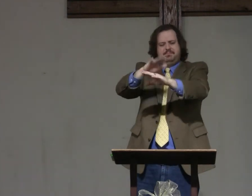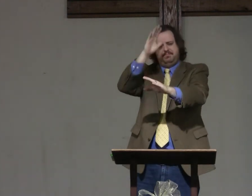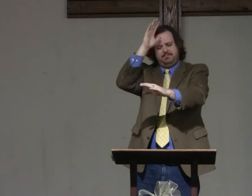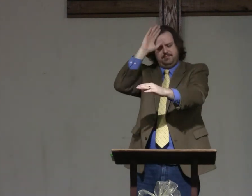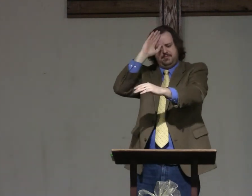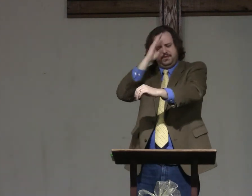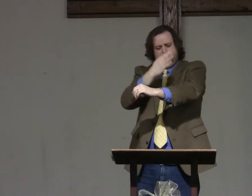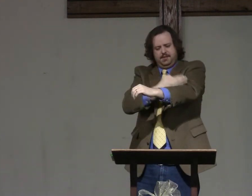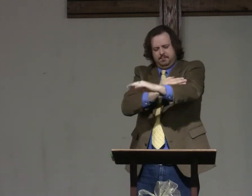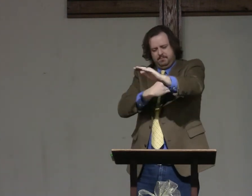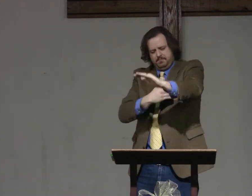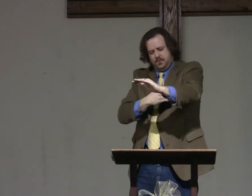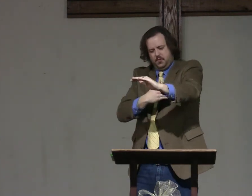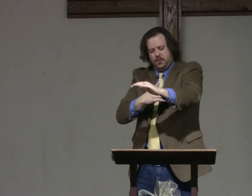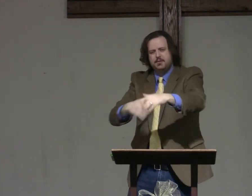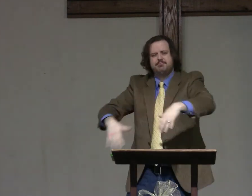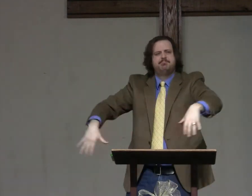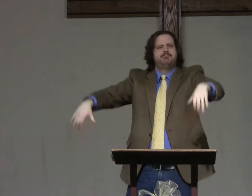on his shoulder.